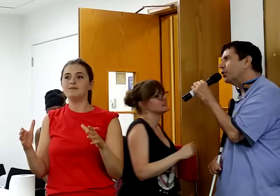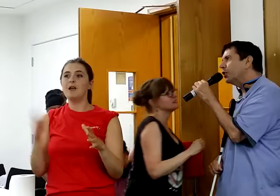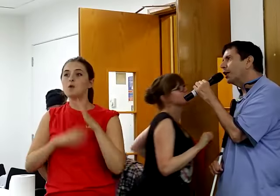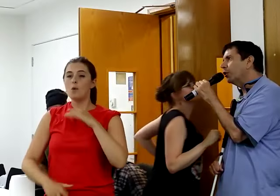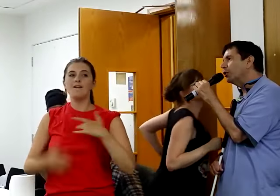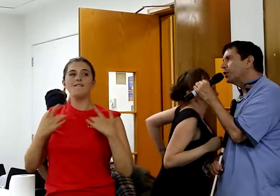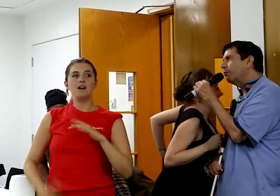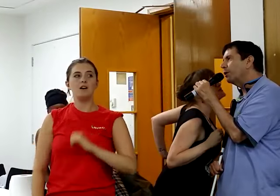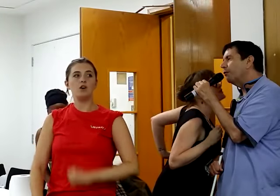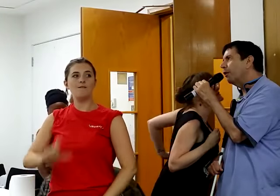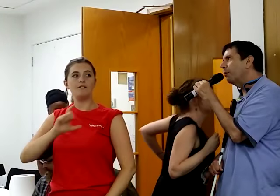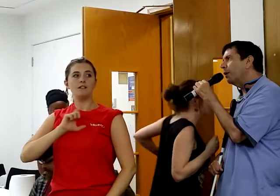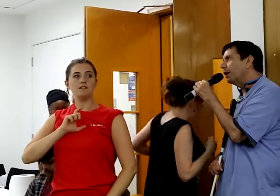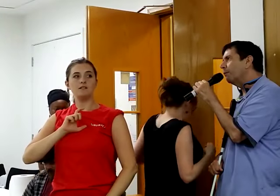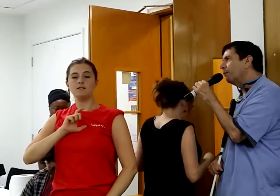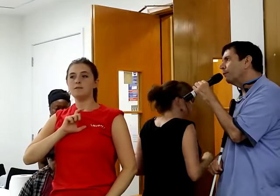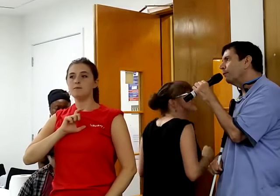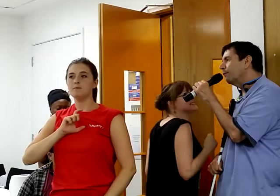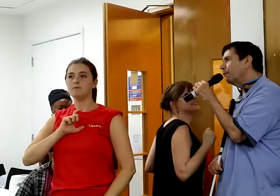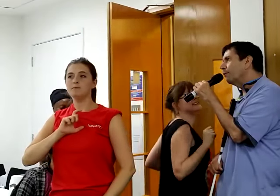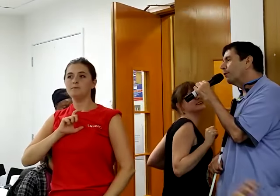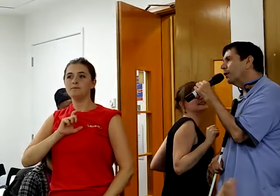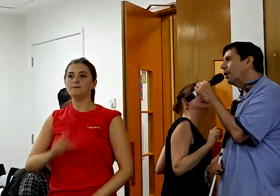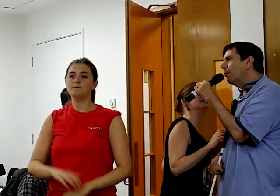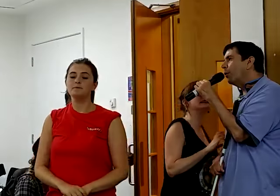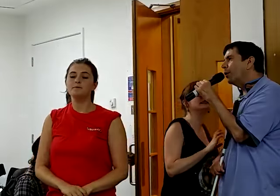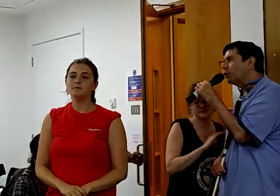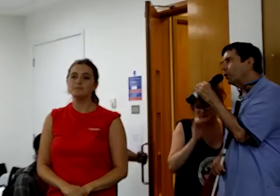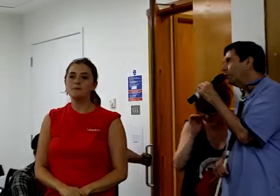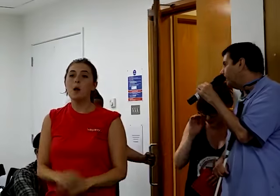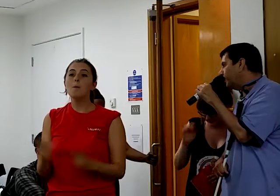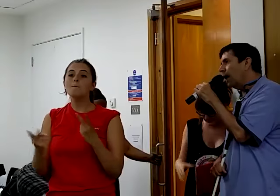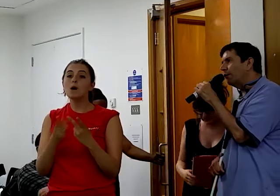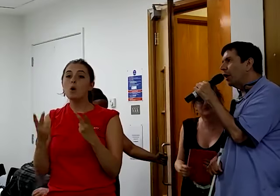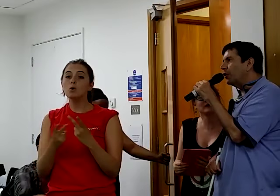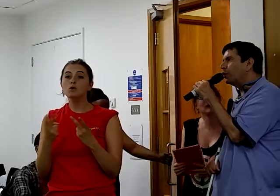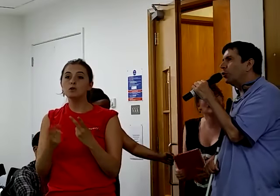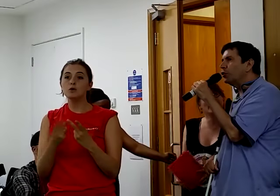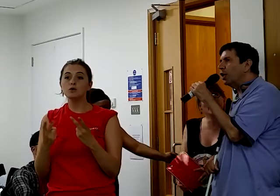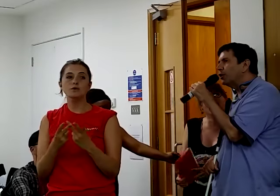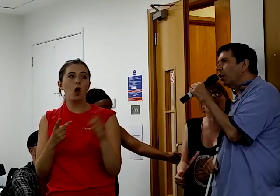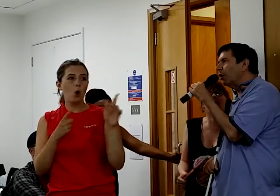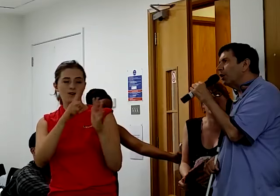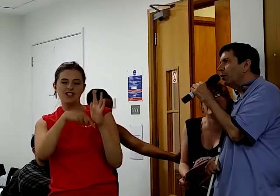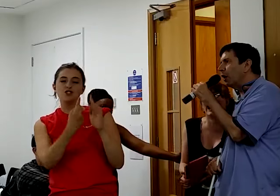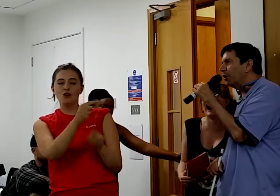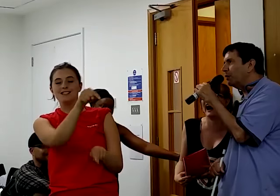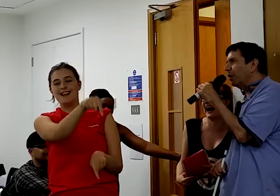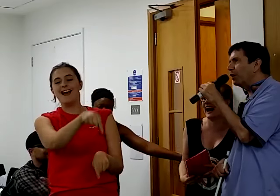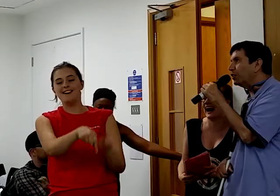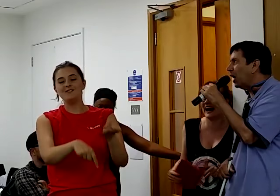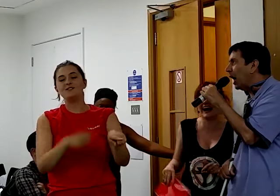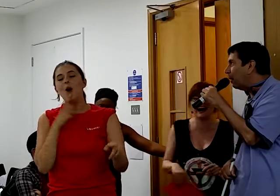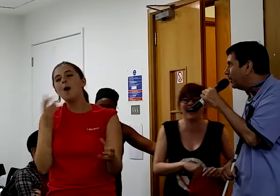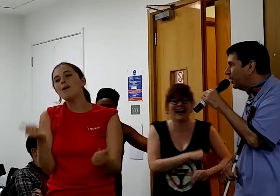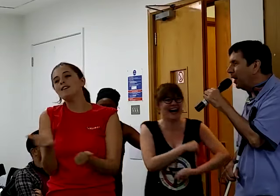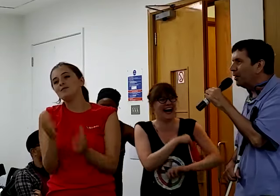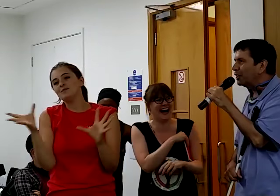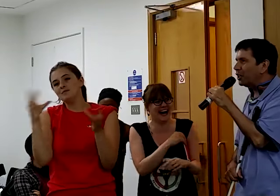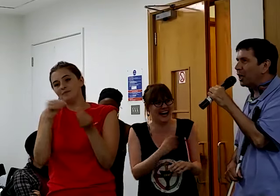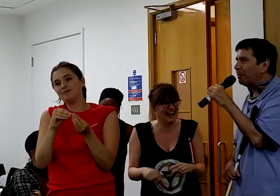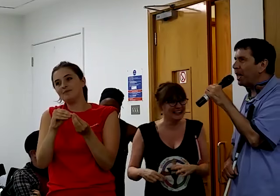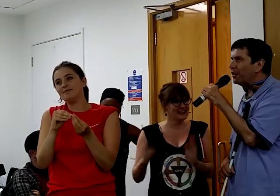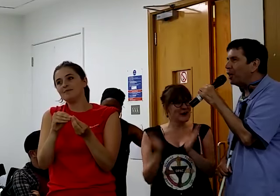gives us confidence in taking on this government right back. But we also, yeah, I think John's here, so I'm gonna shut